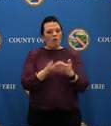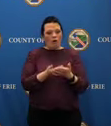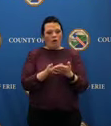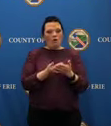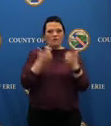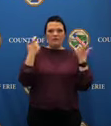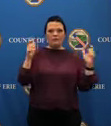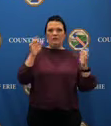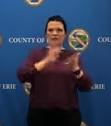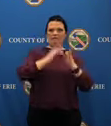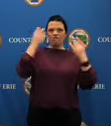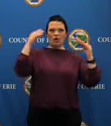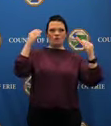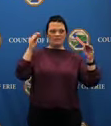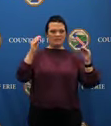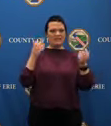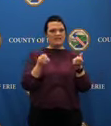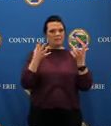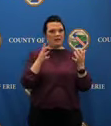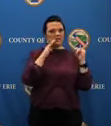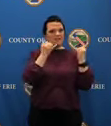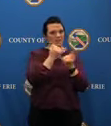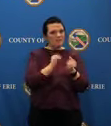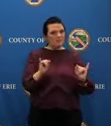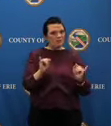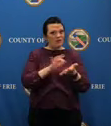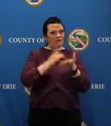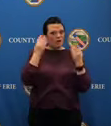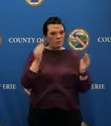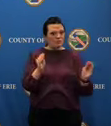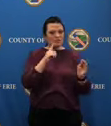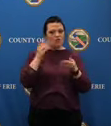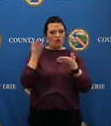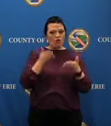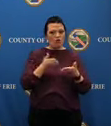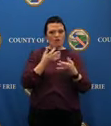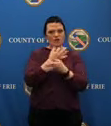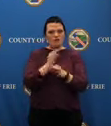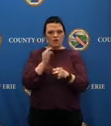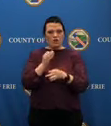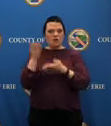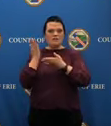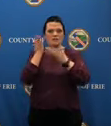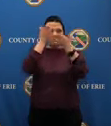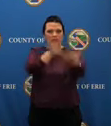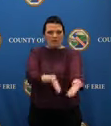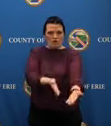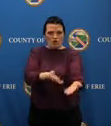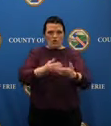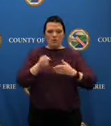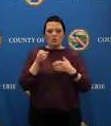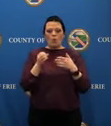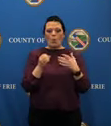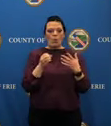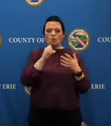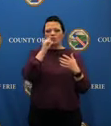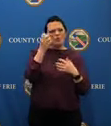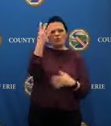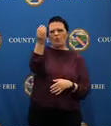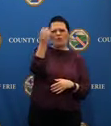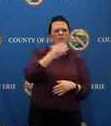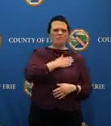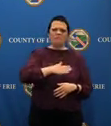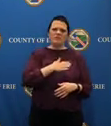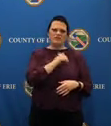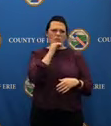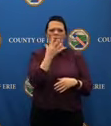chain pharmacies and many of the independent pharmacies are offering free home delivery. So, don't go out, please don't